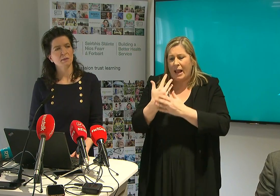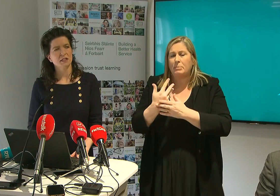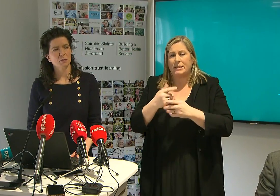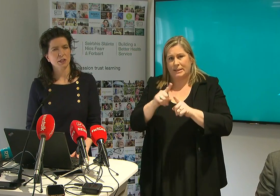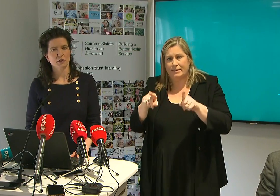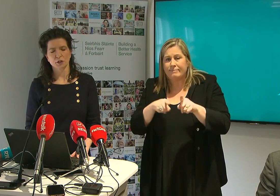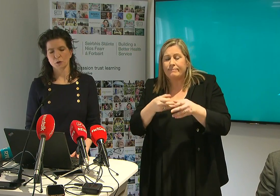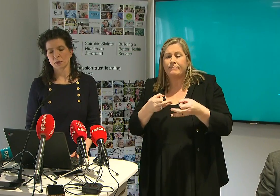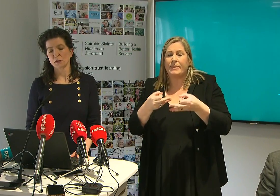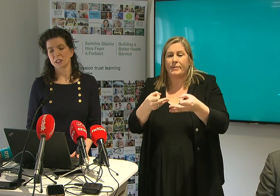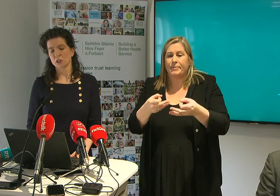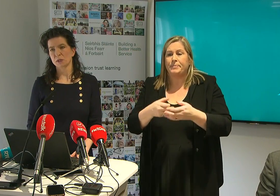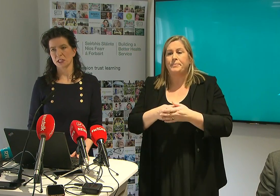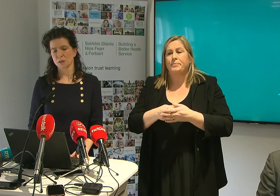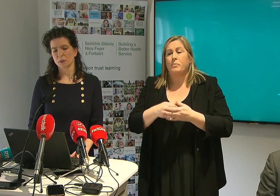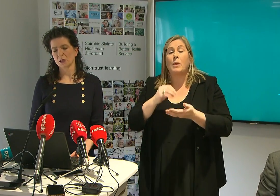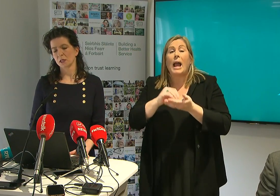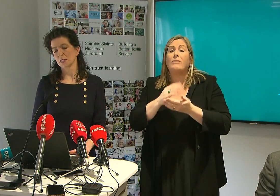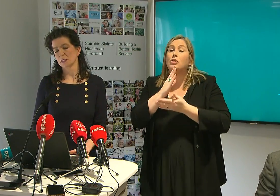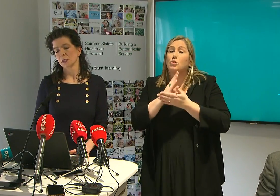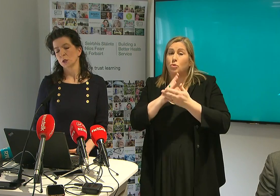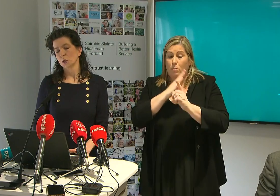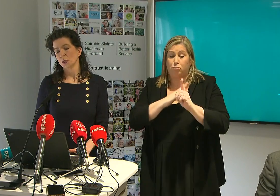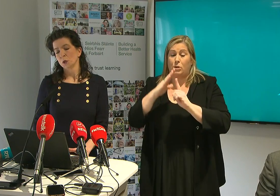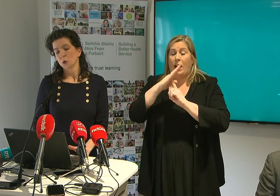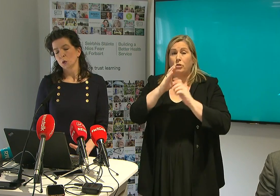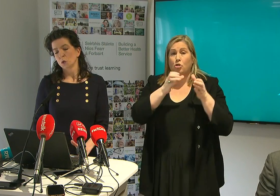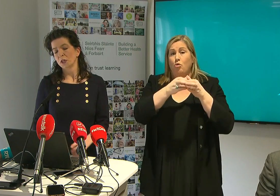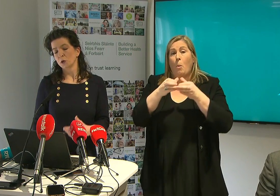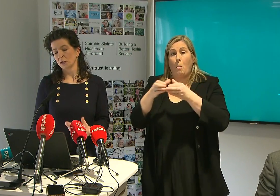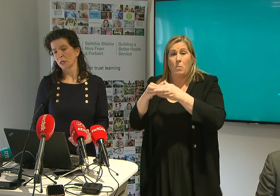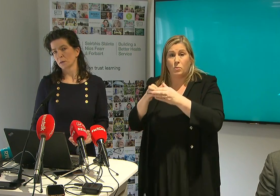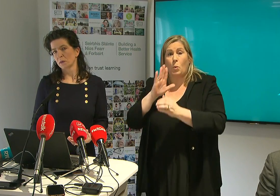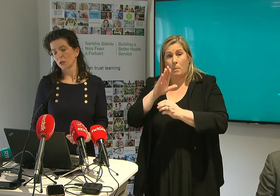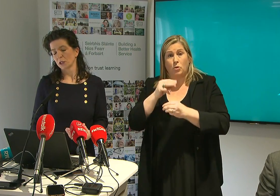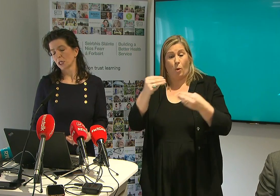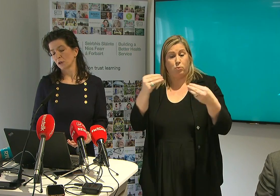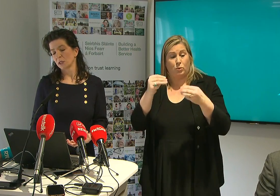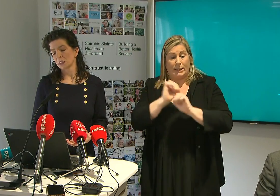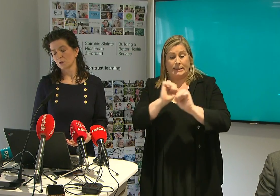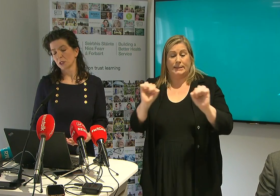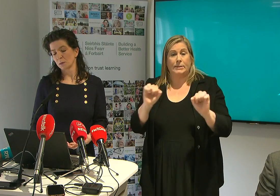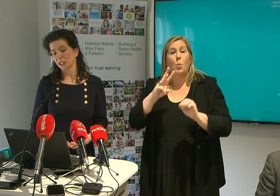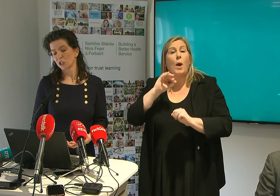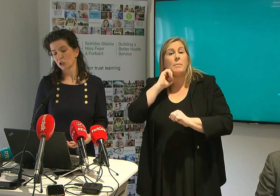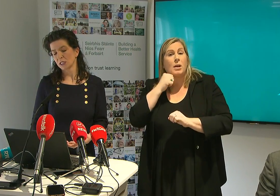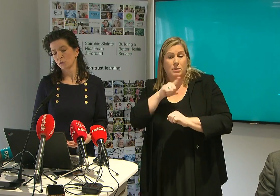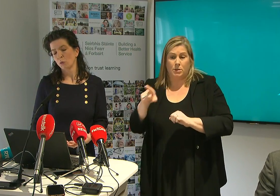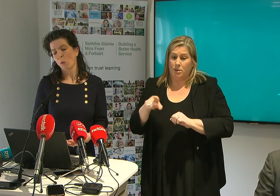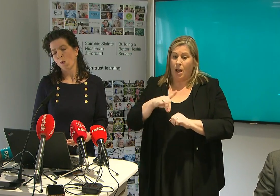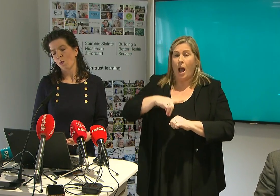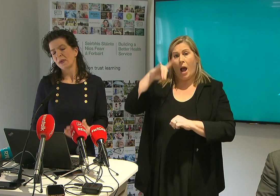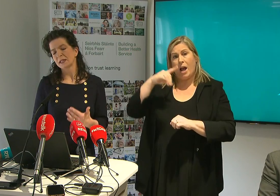There will be some priority groups who we need to protect because we know they're at higher risk of the